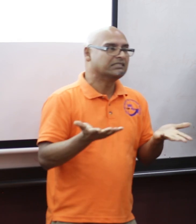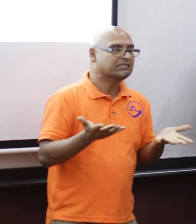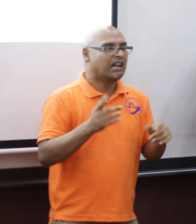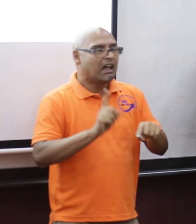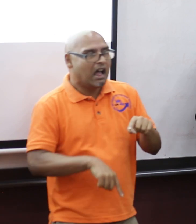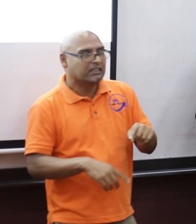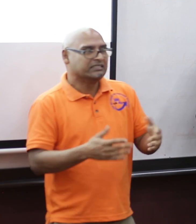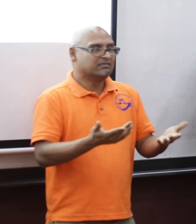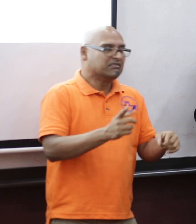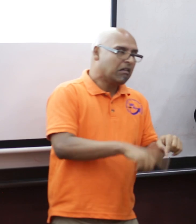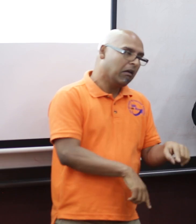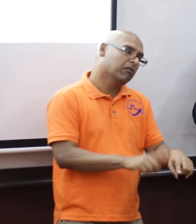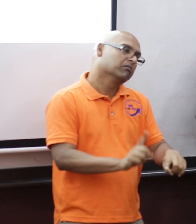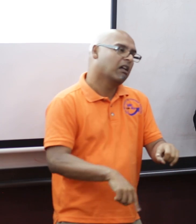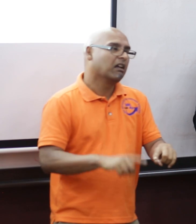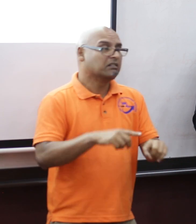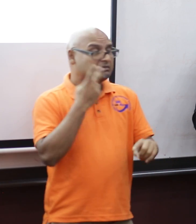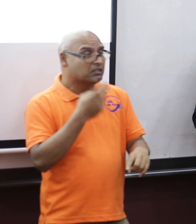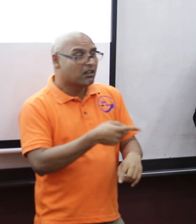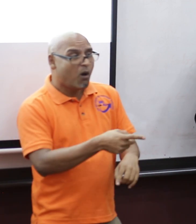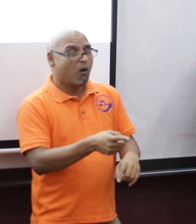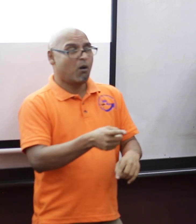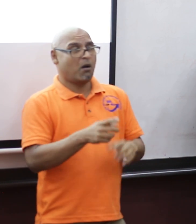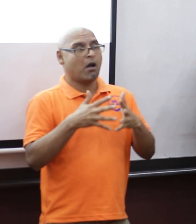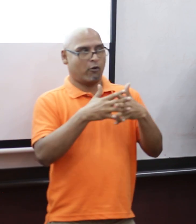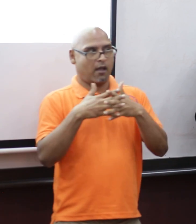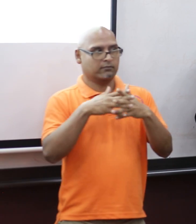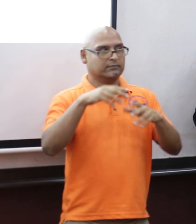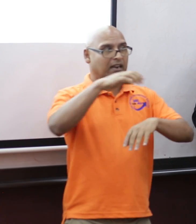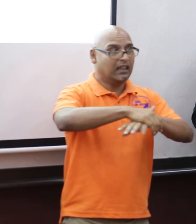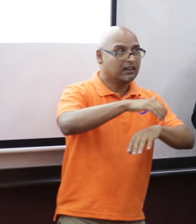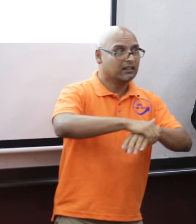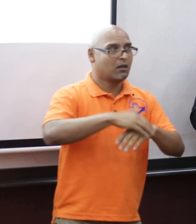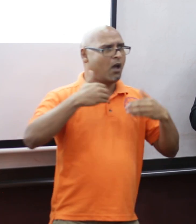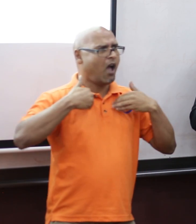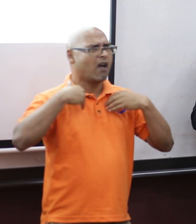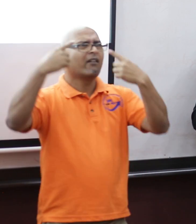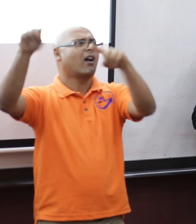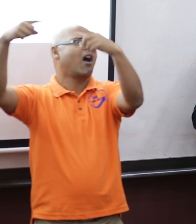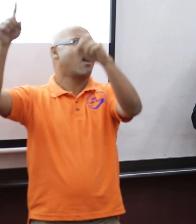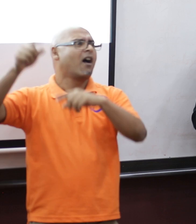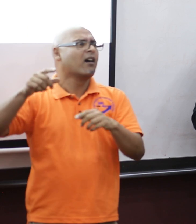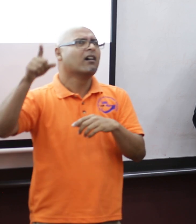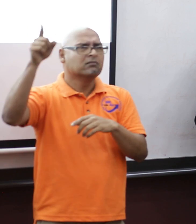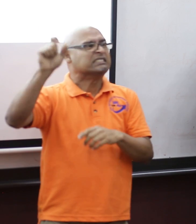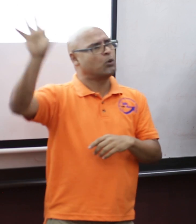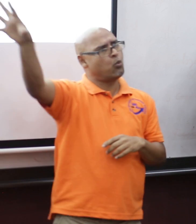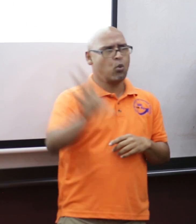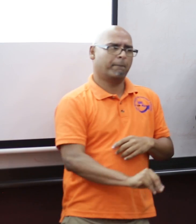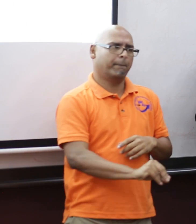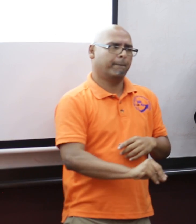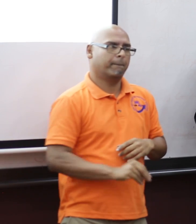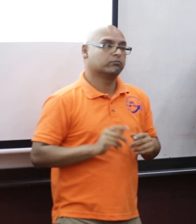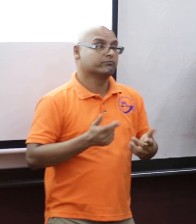being practiced in the developing countries, that you see being successful in the developing countries, and yet people are saying it